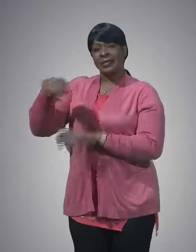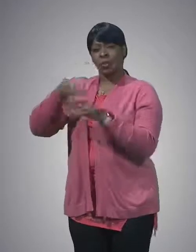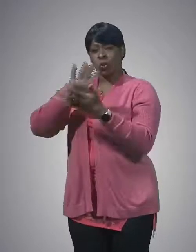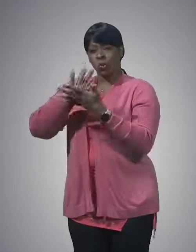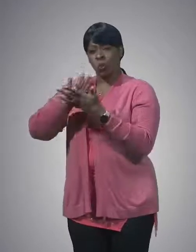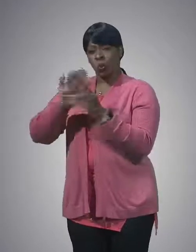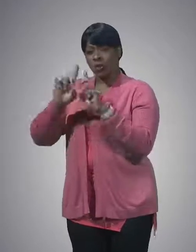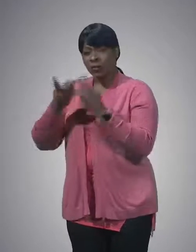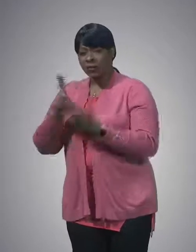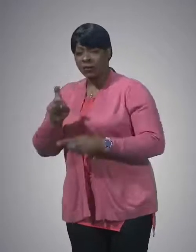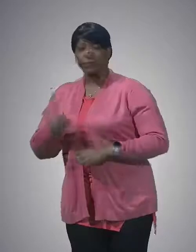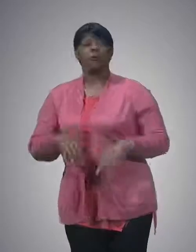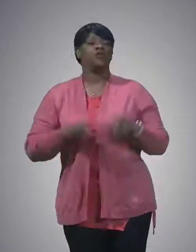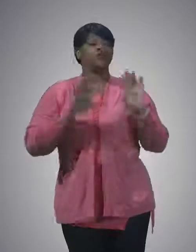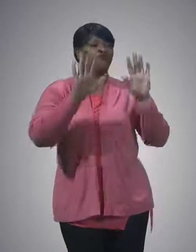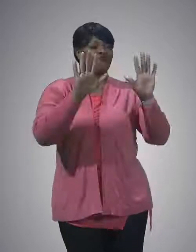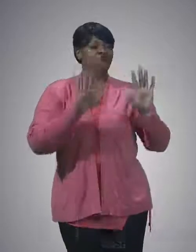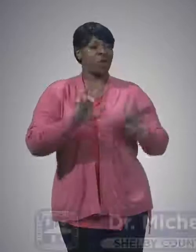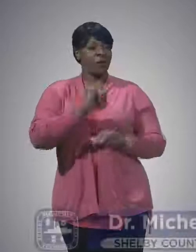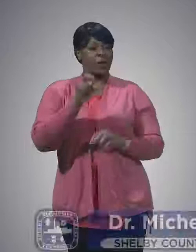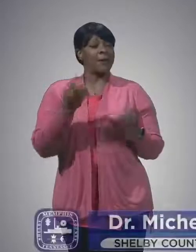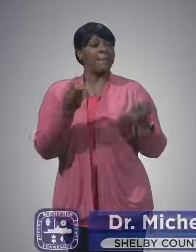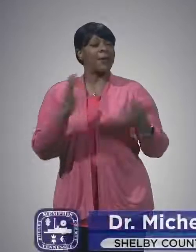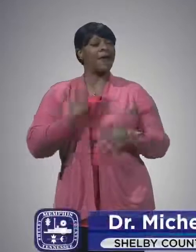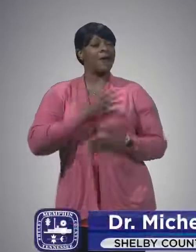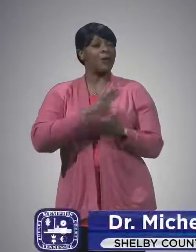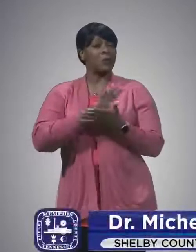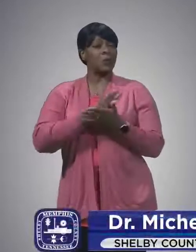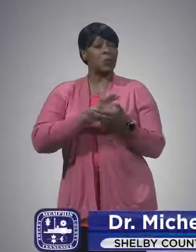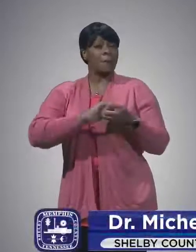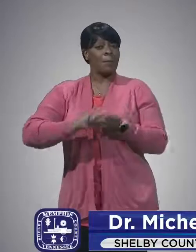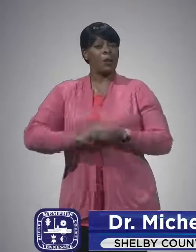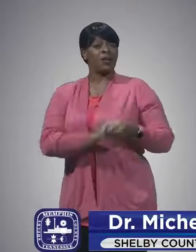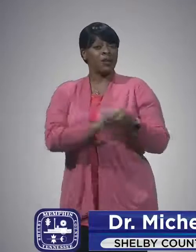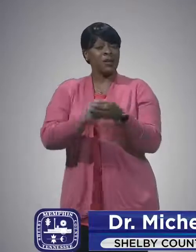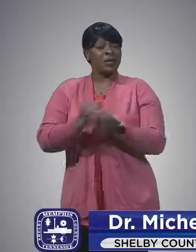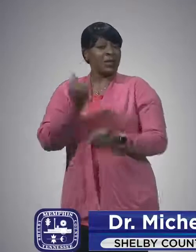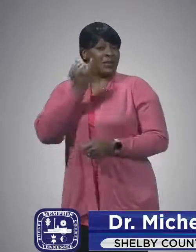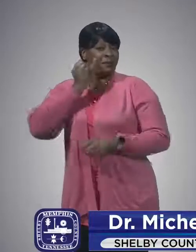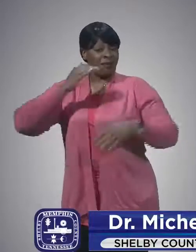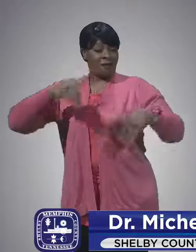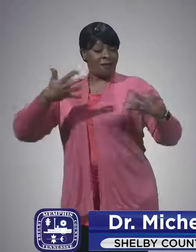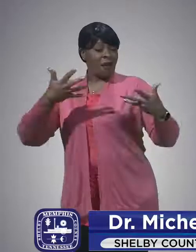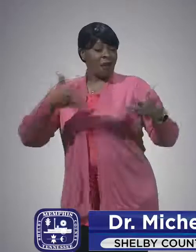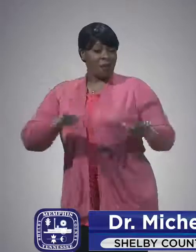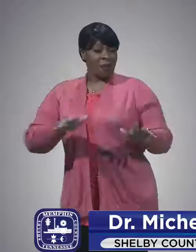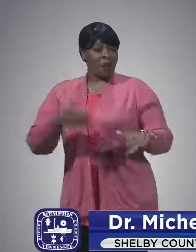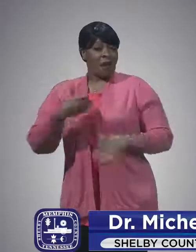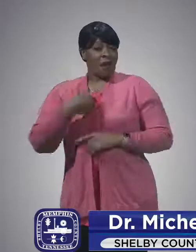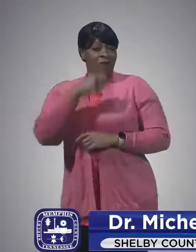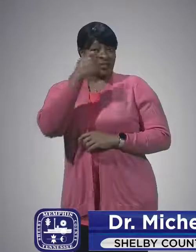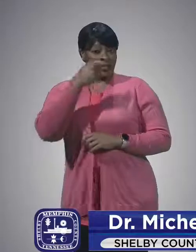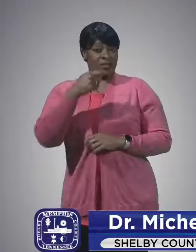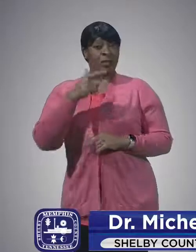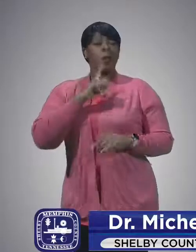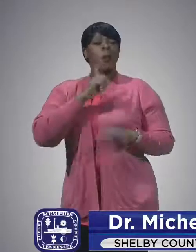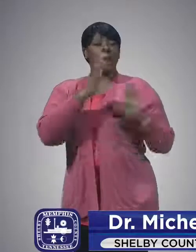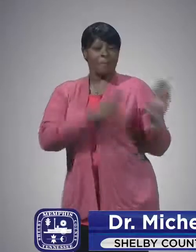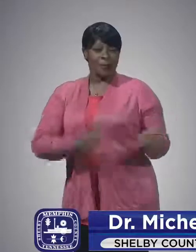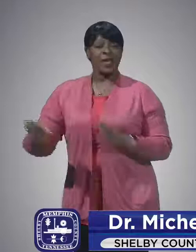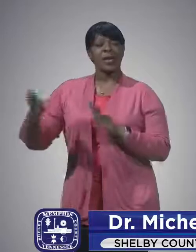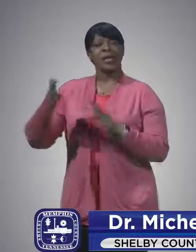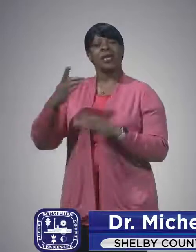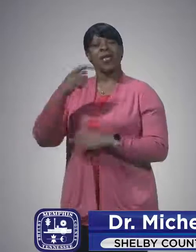districts? Great question. So a lot of our school partners, if they are not already doing testing, are planning on